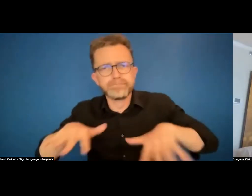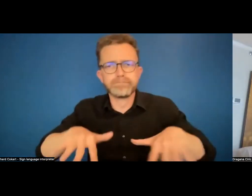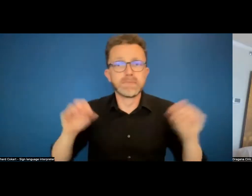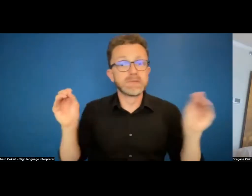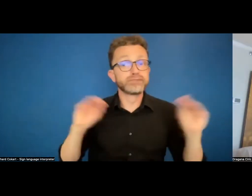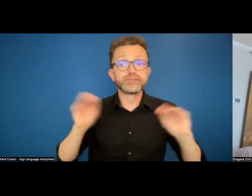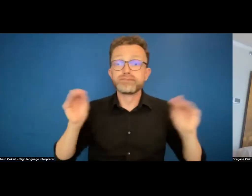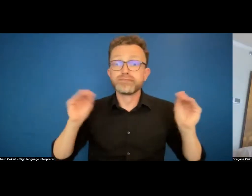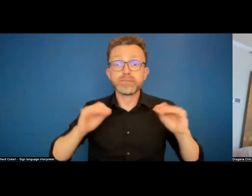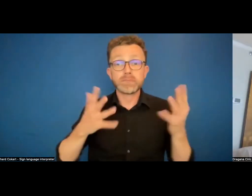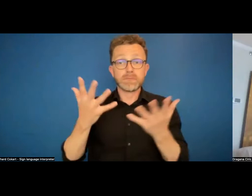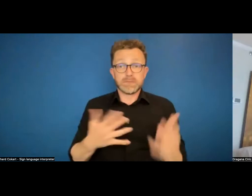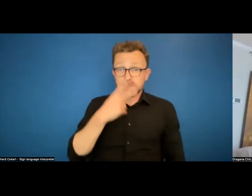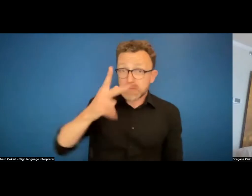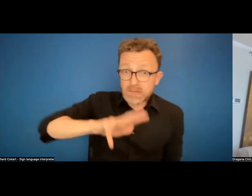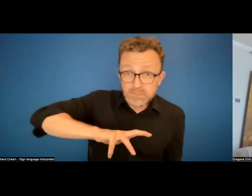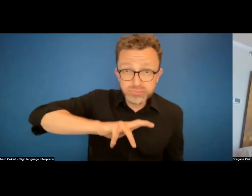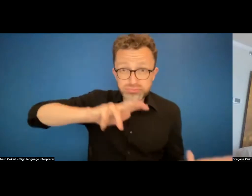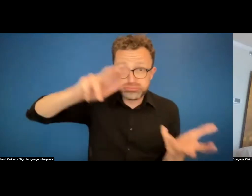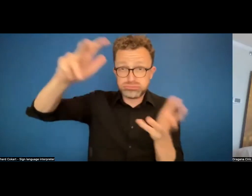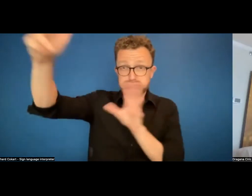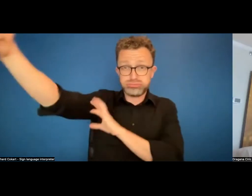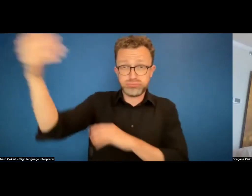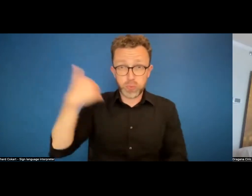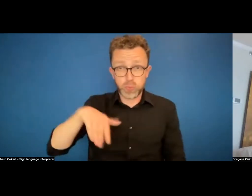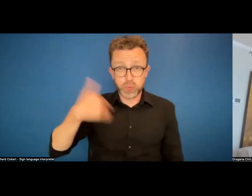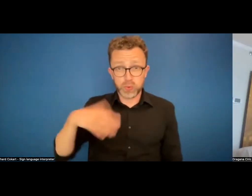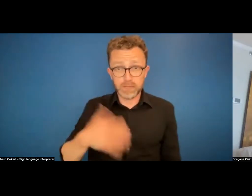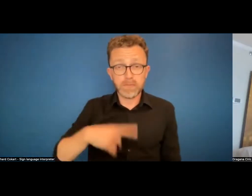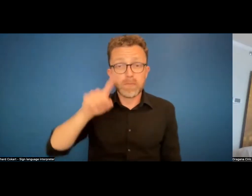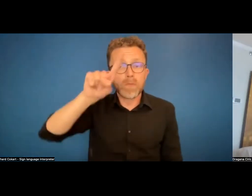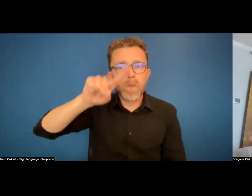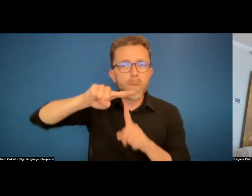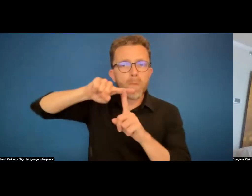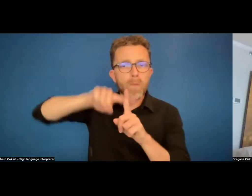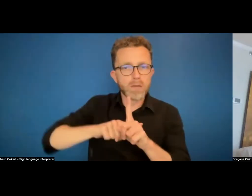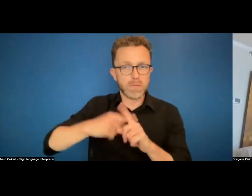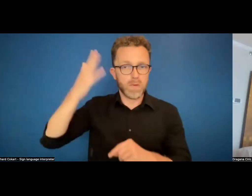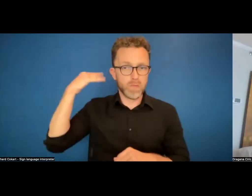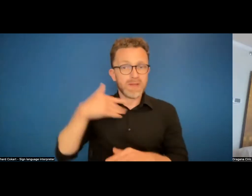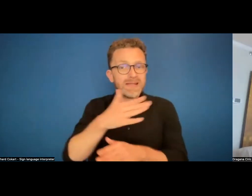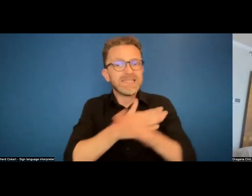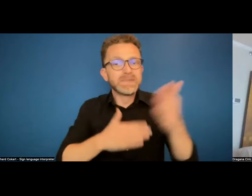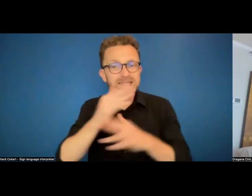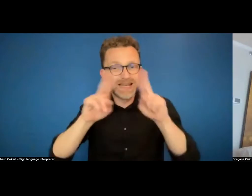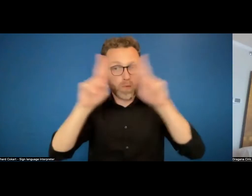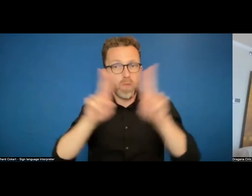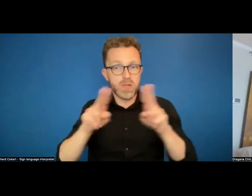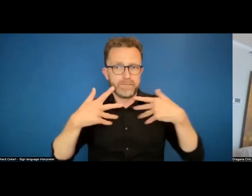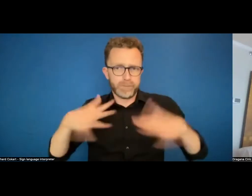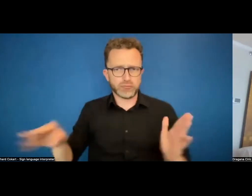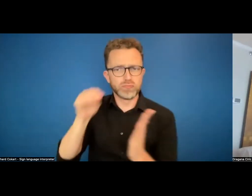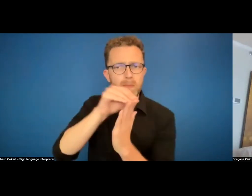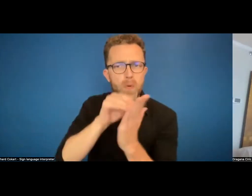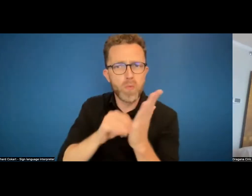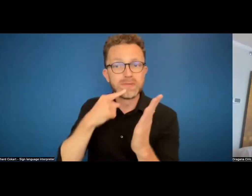findings were as they were first time. So really desperate situation in institutions in the